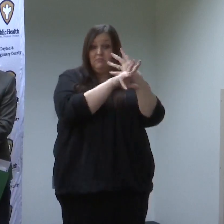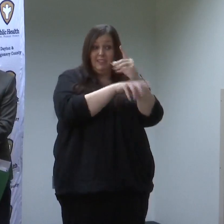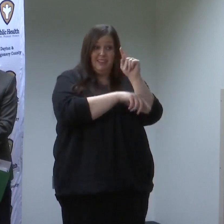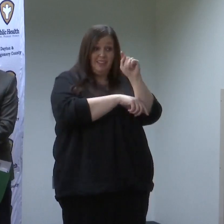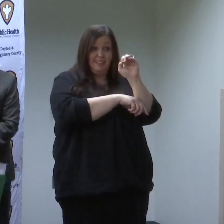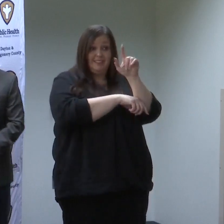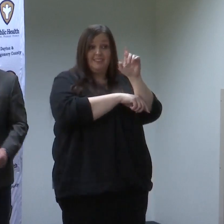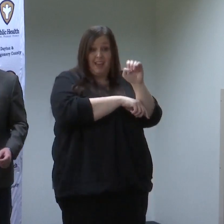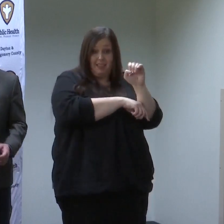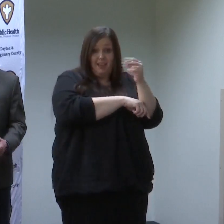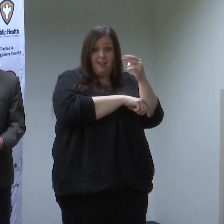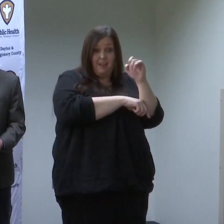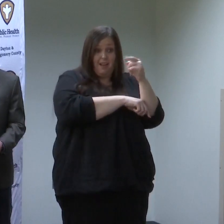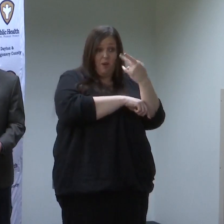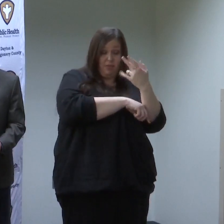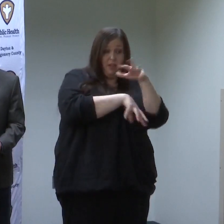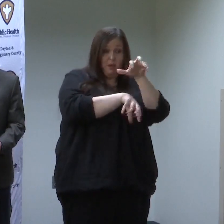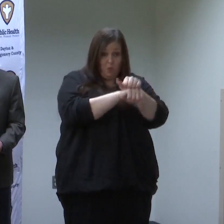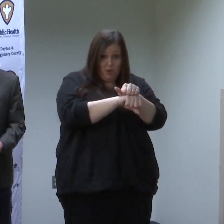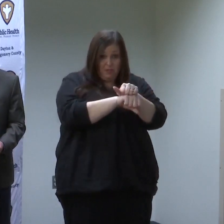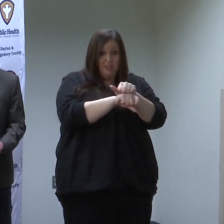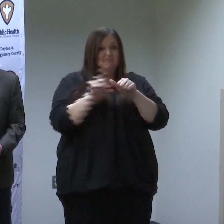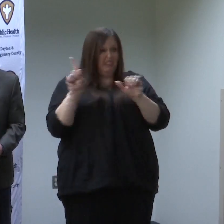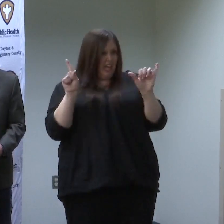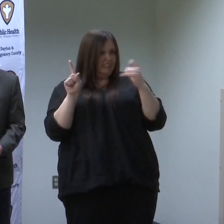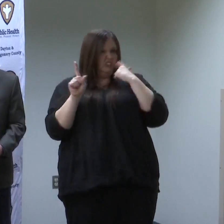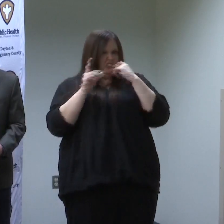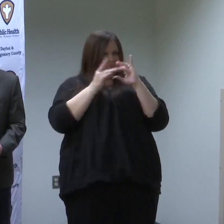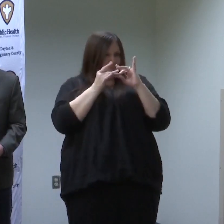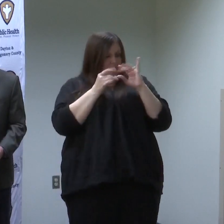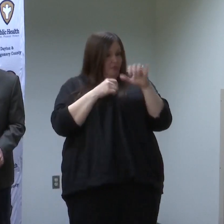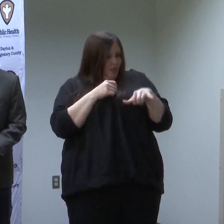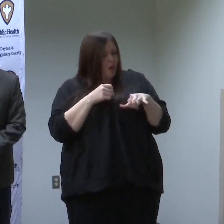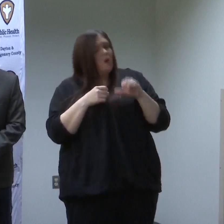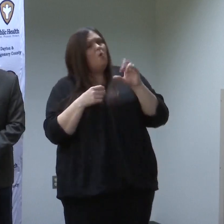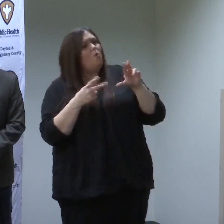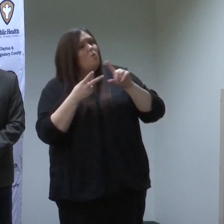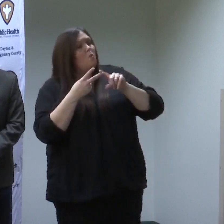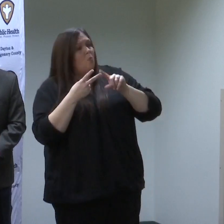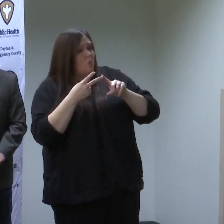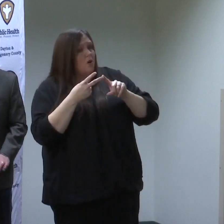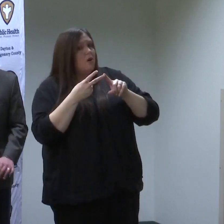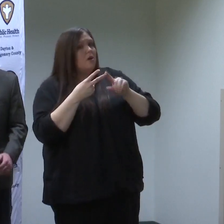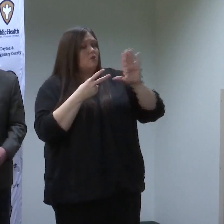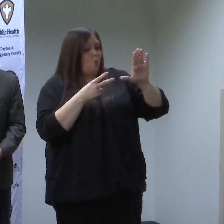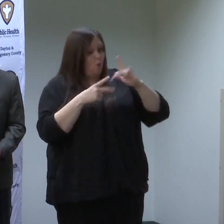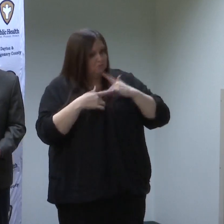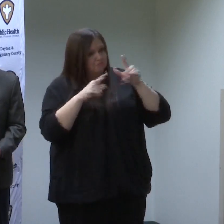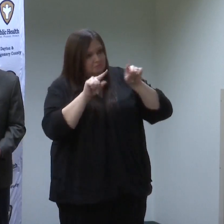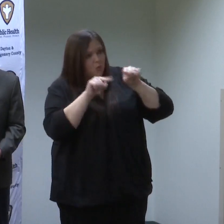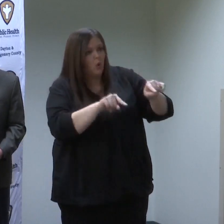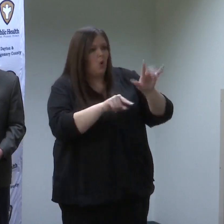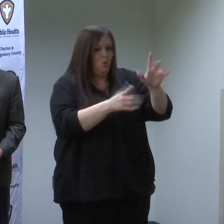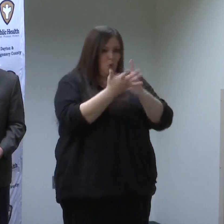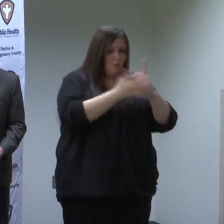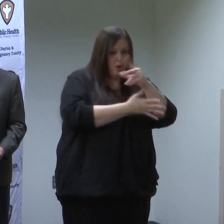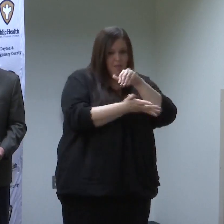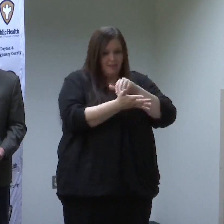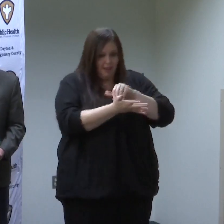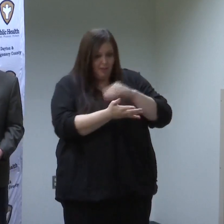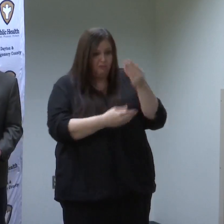like Dr. Belisario has mentioned that they're willing to do through Primary Health Solutions, or through your traditional primary care